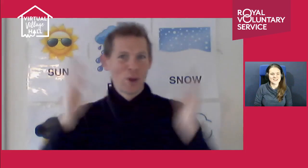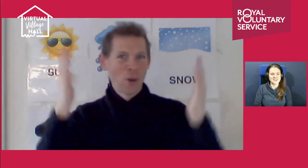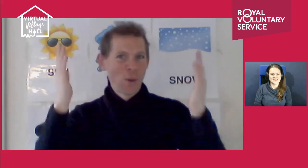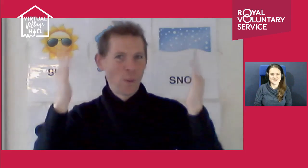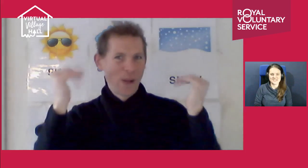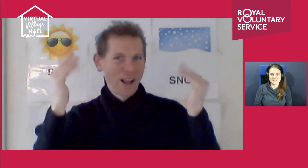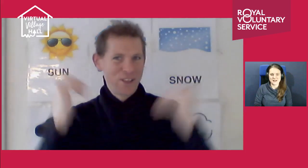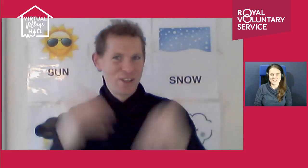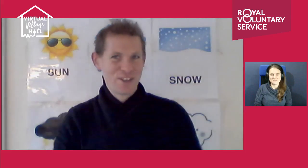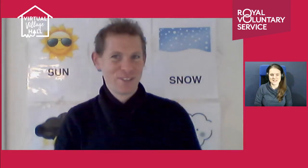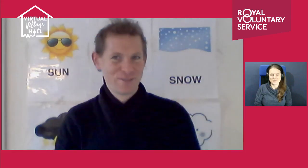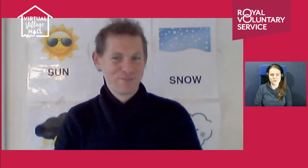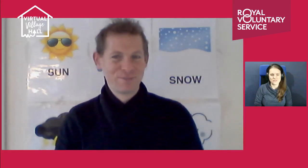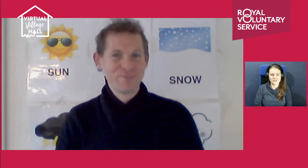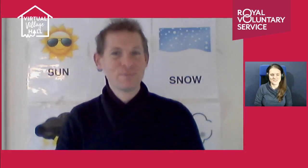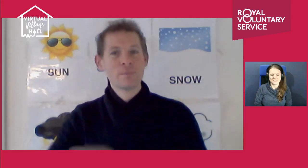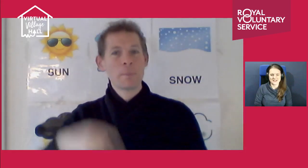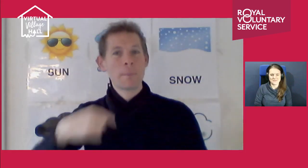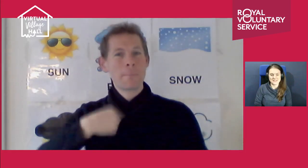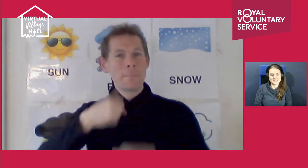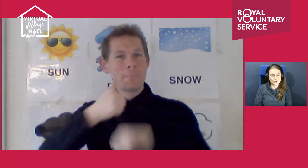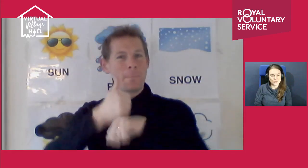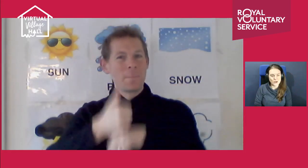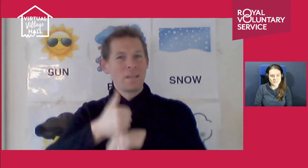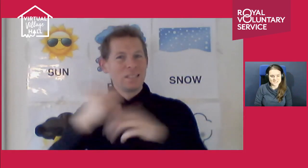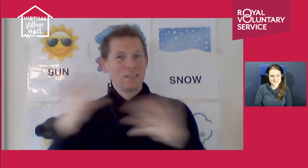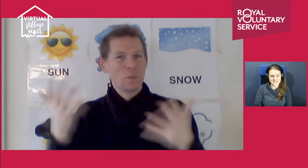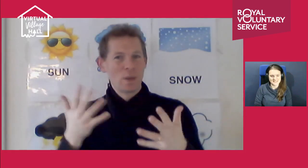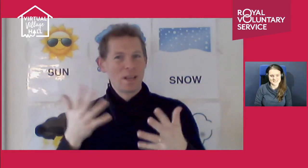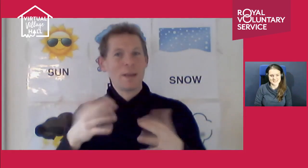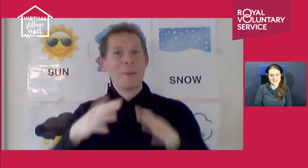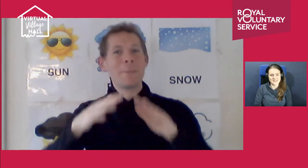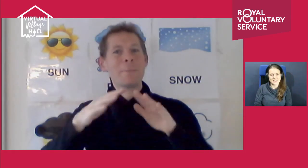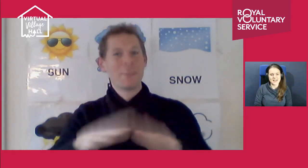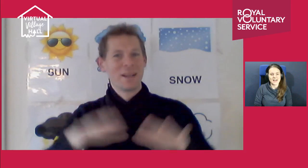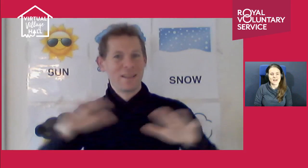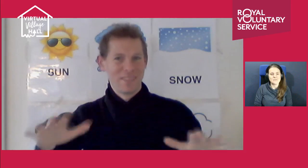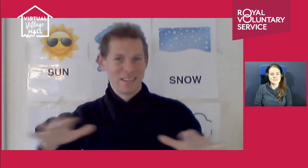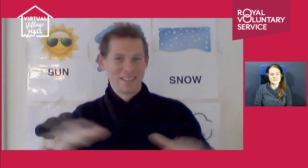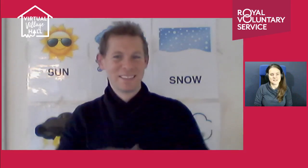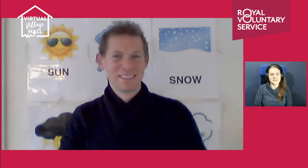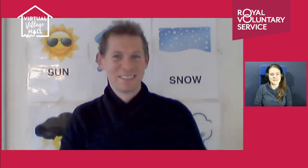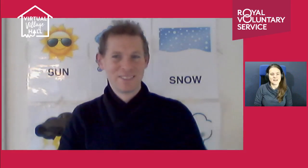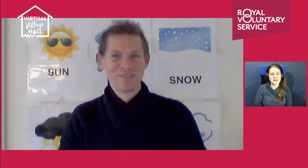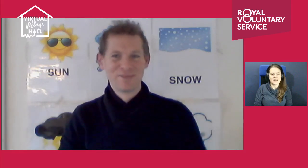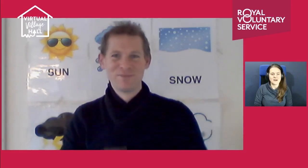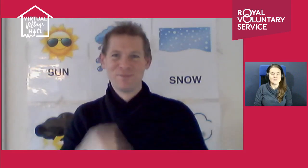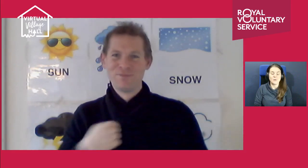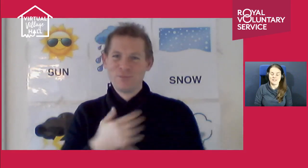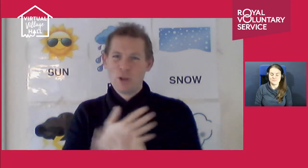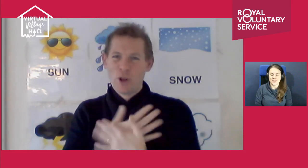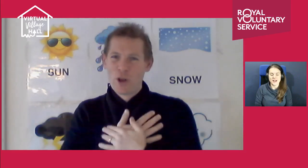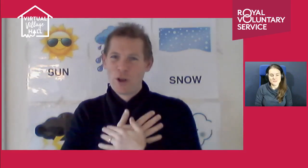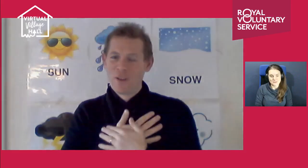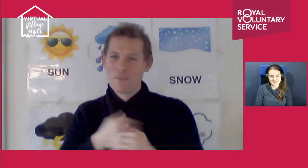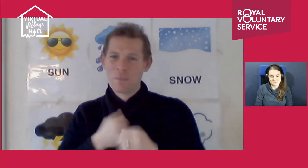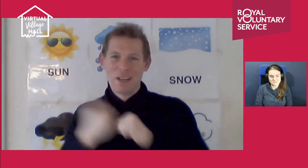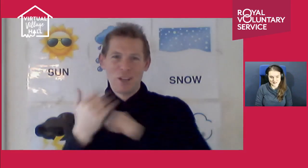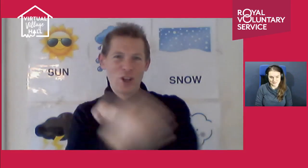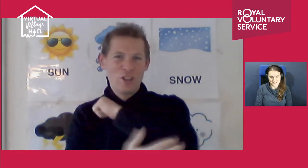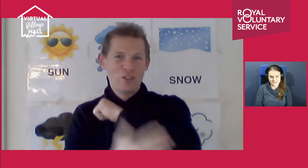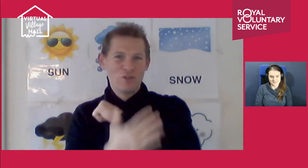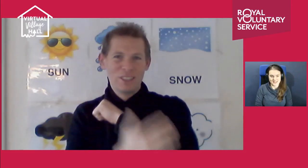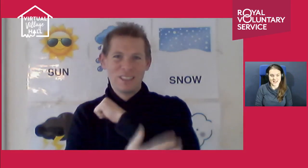Okay, now you can see behind me, what have I got stuck up? It's all the weather signs. And basically, well, I'm based